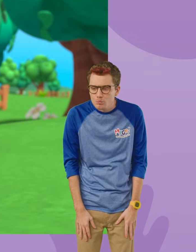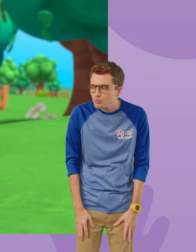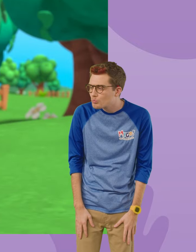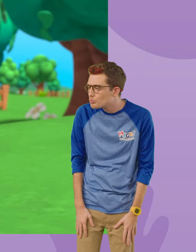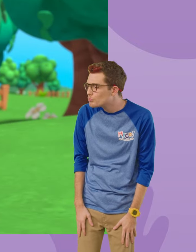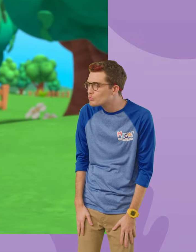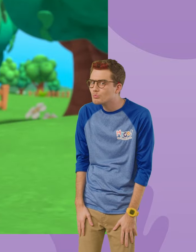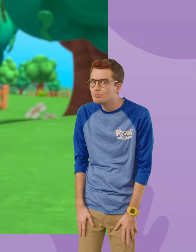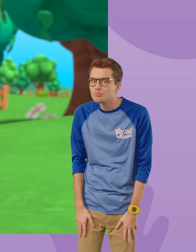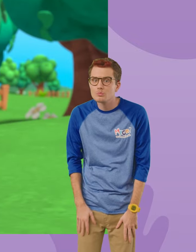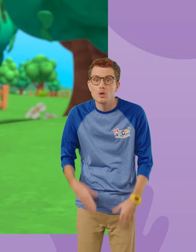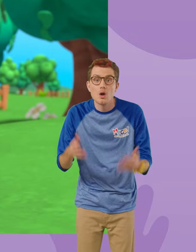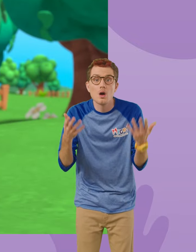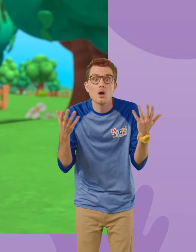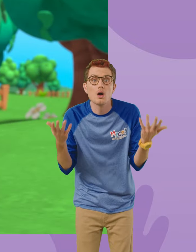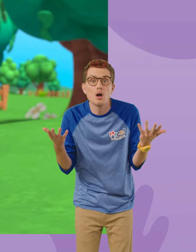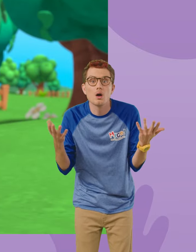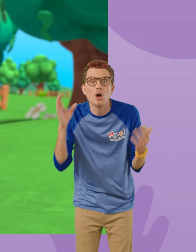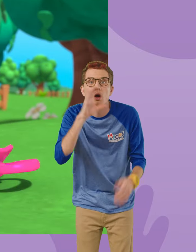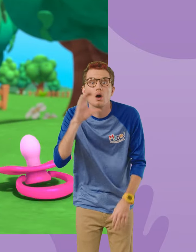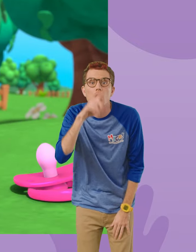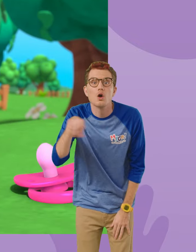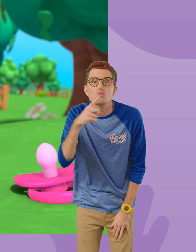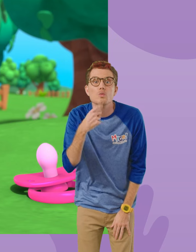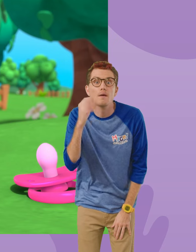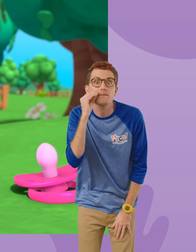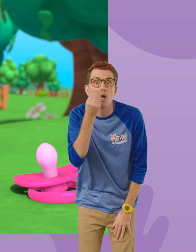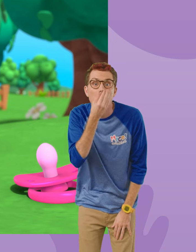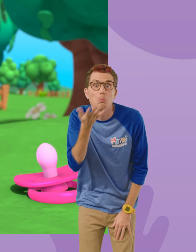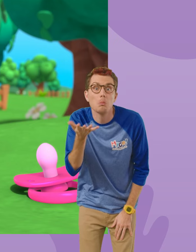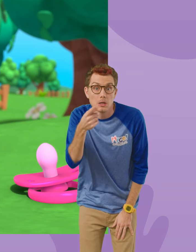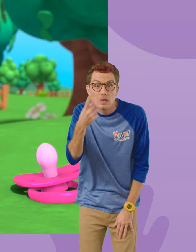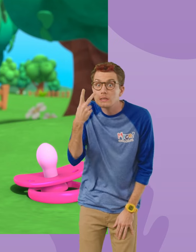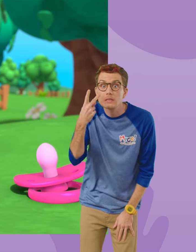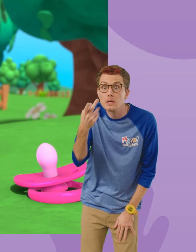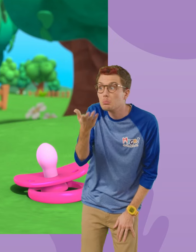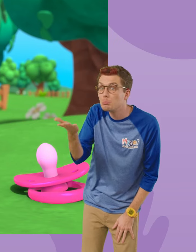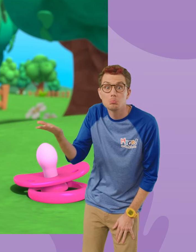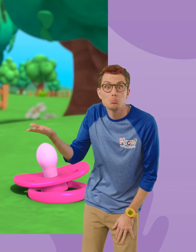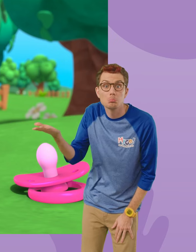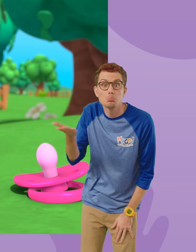Try looking by those red flowers. Can you see anything?